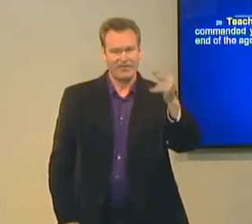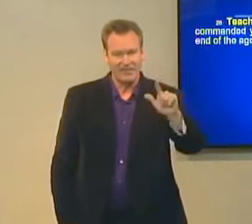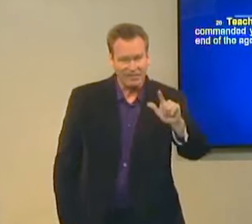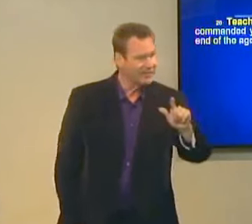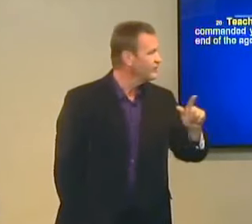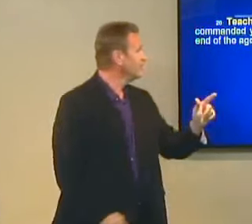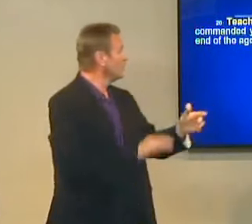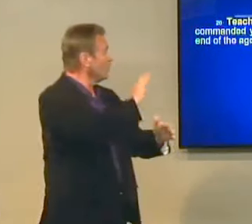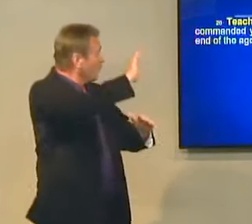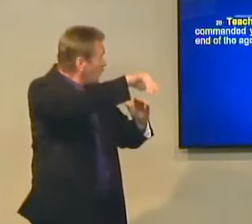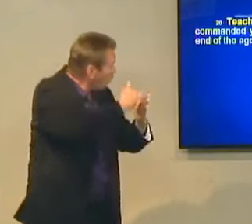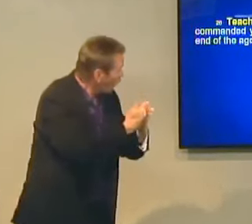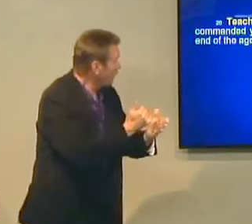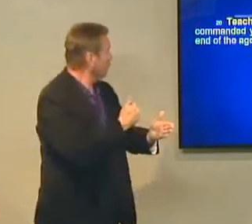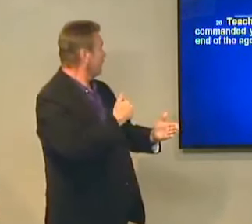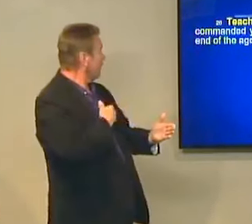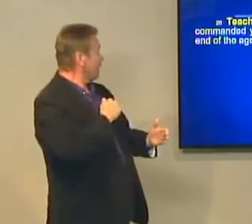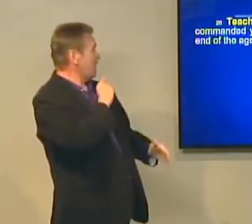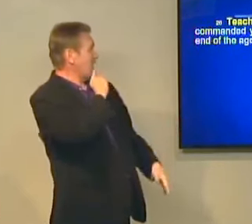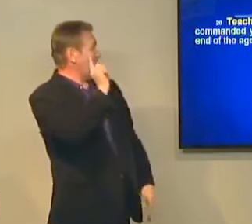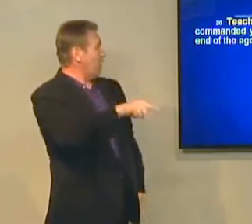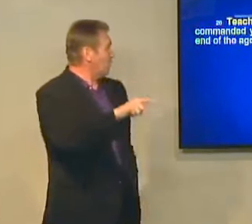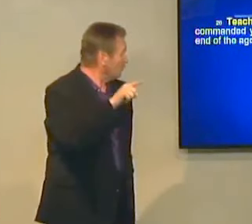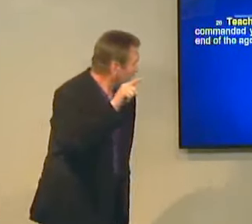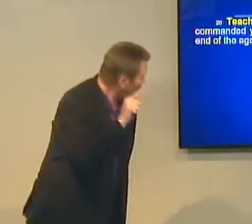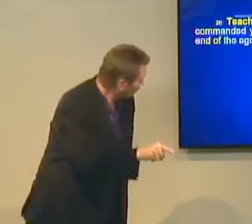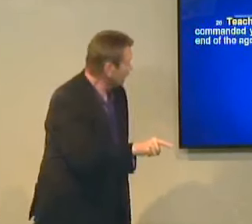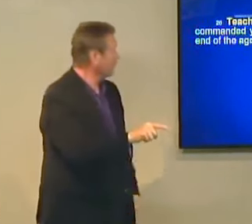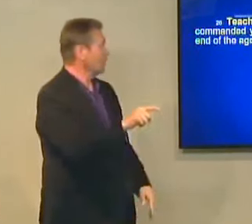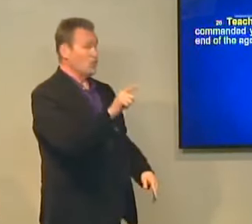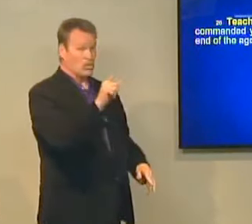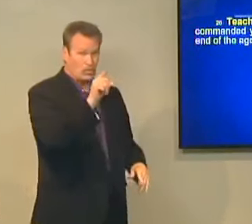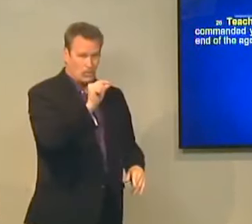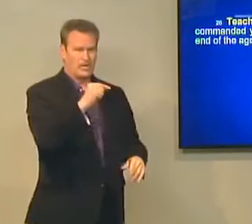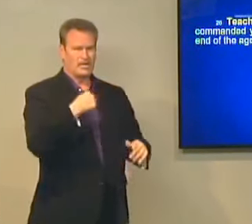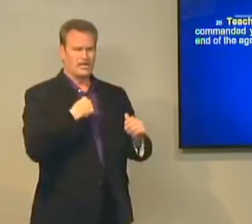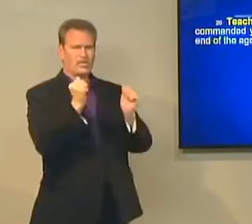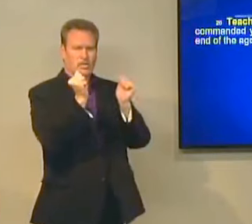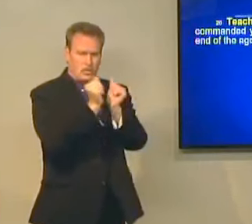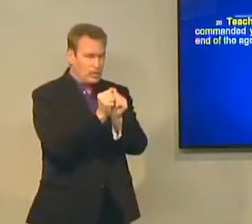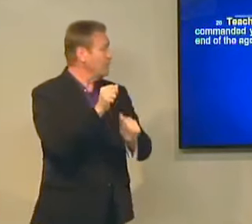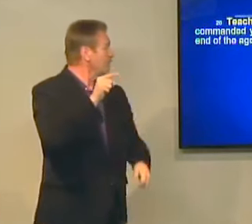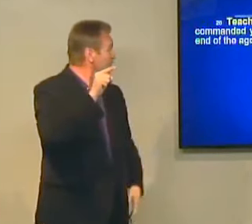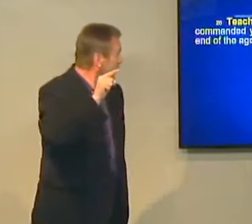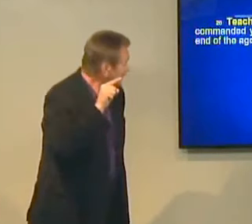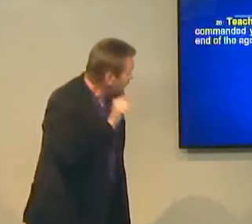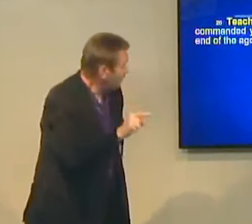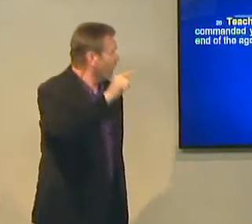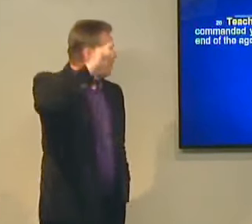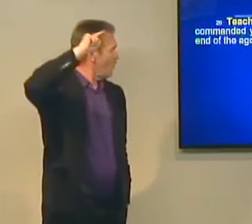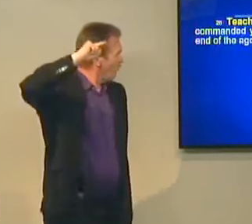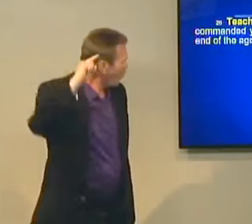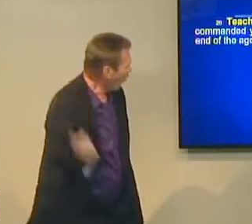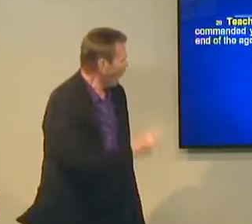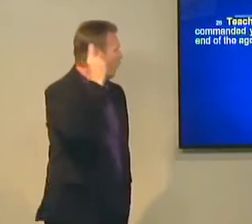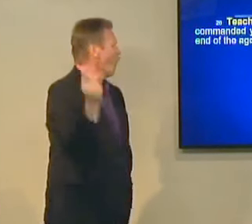but this verse says teaching them to observe all the things that I am able to learn and know I am with you always